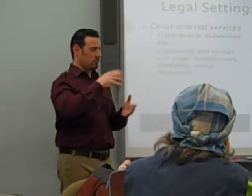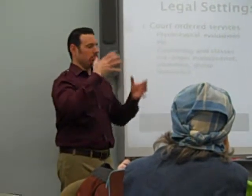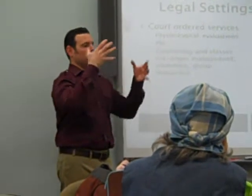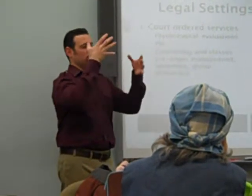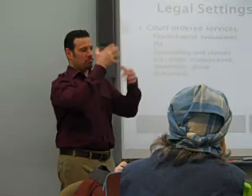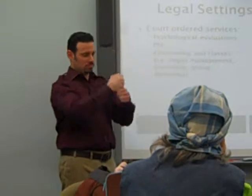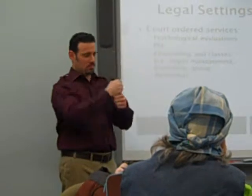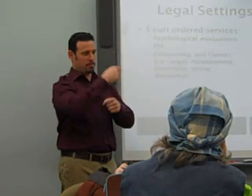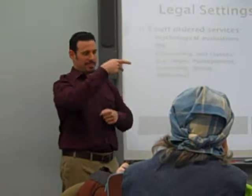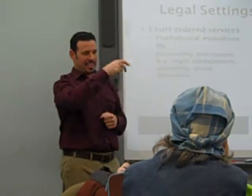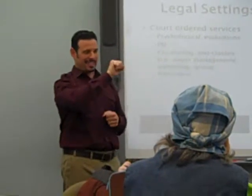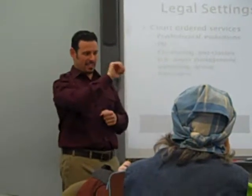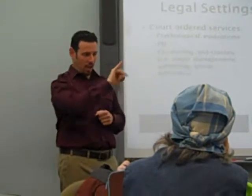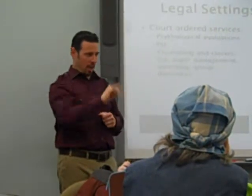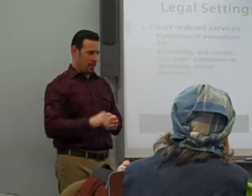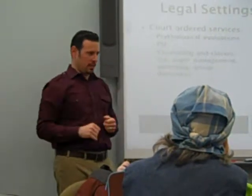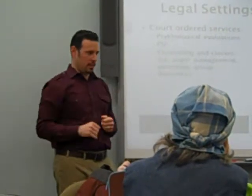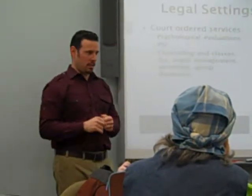multi-sentence investigation, sorry, interpreter here.